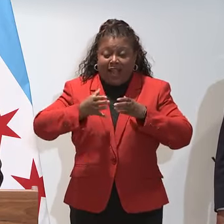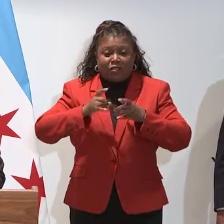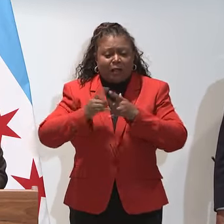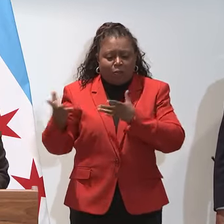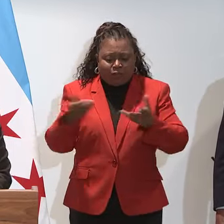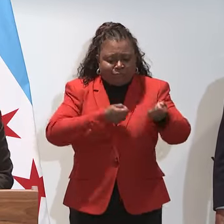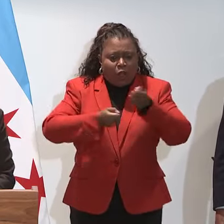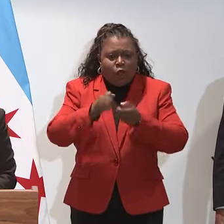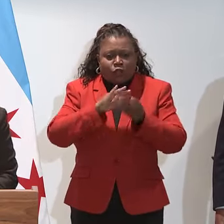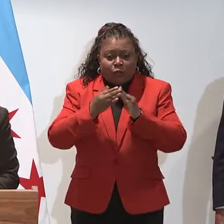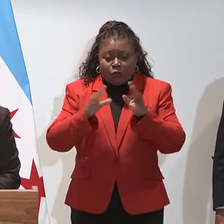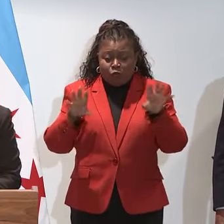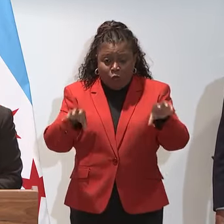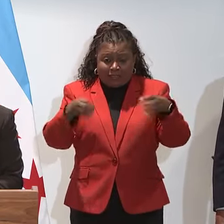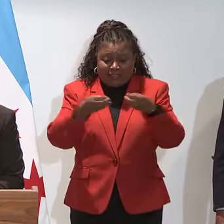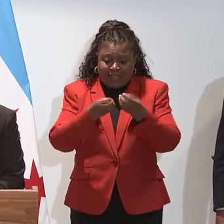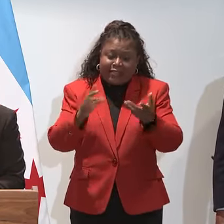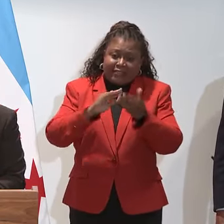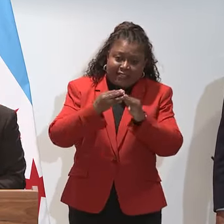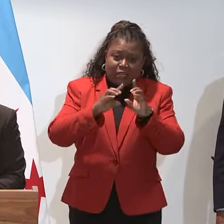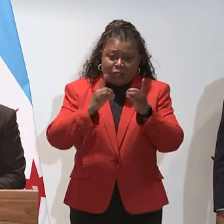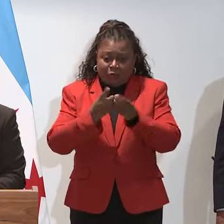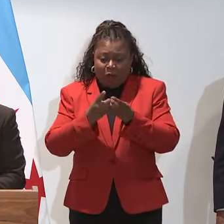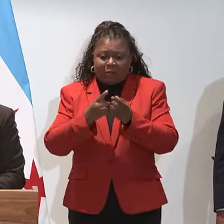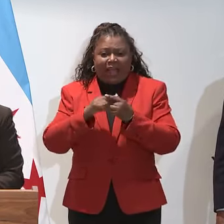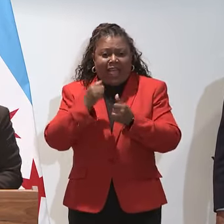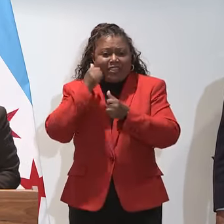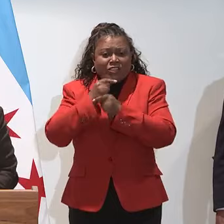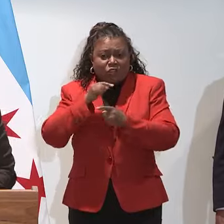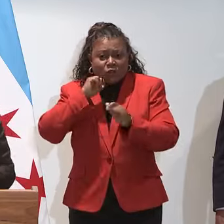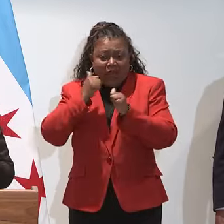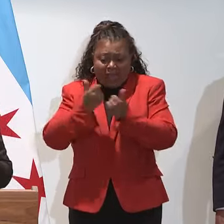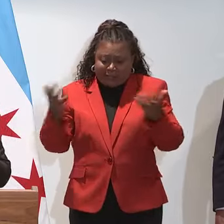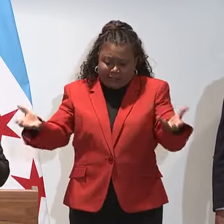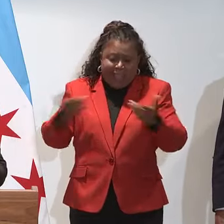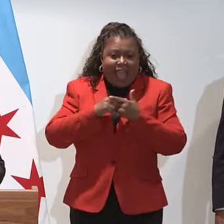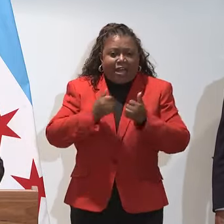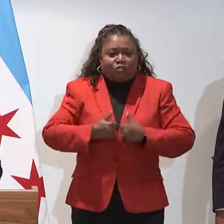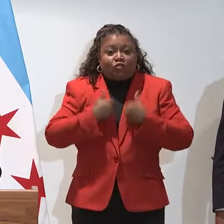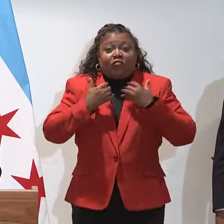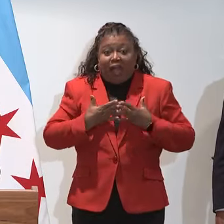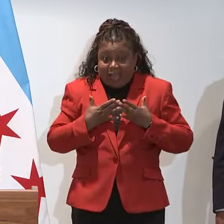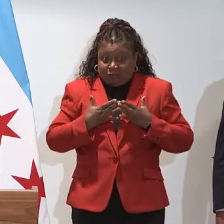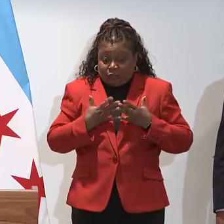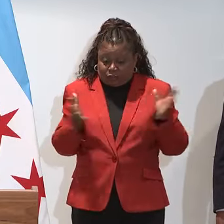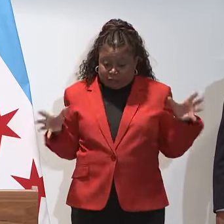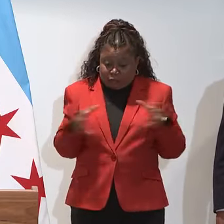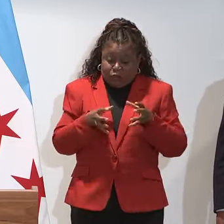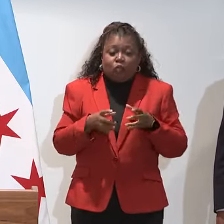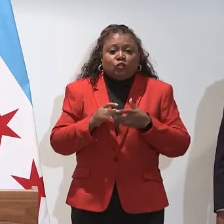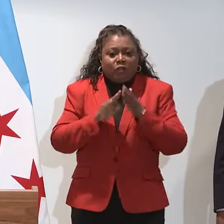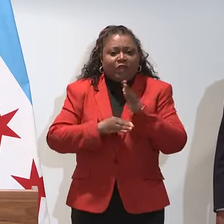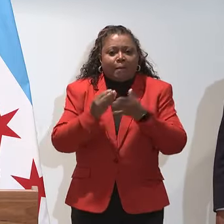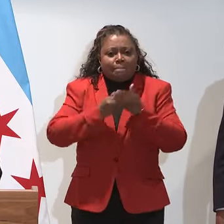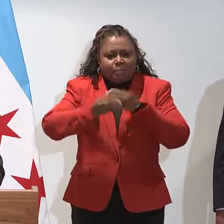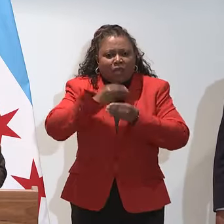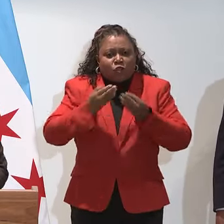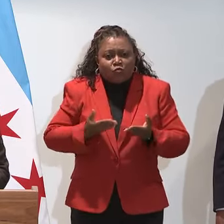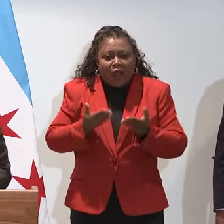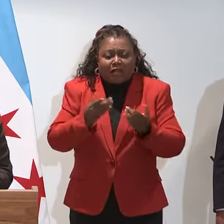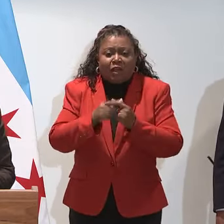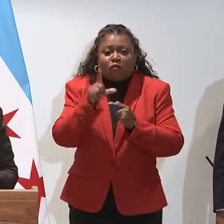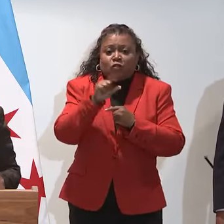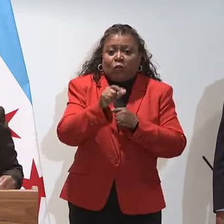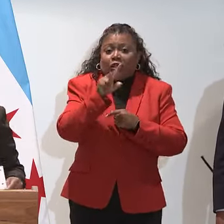together community-based organizations, city departments, and sister agencies, and survivors to develop budget recommendations